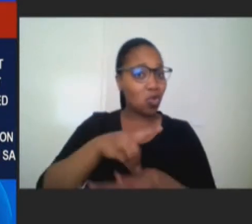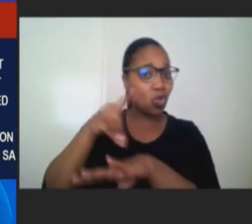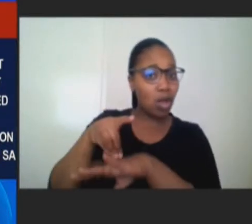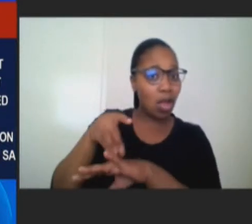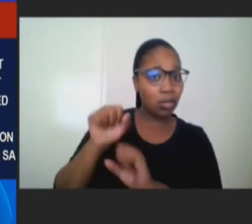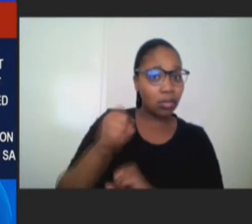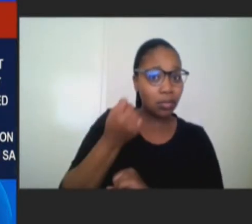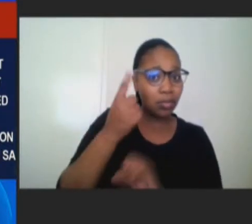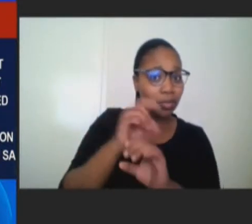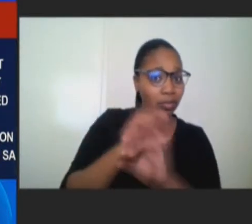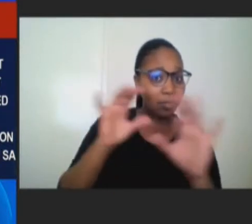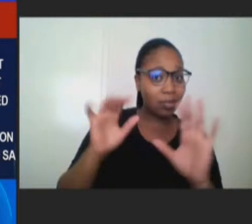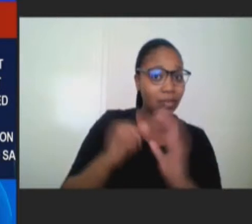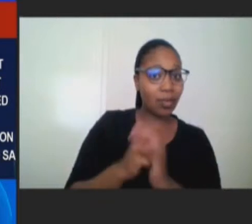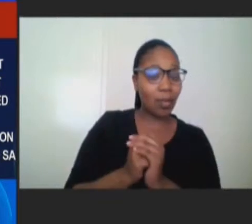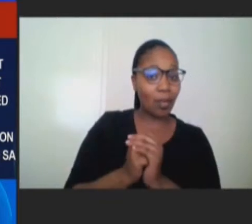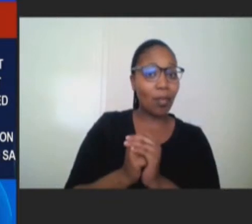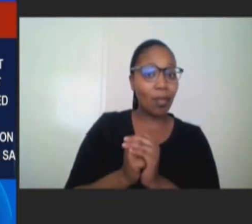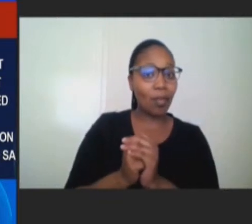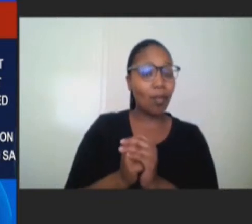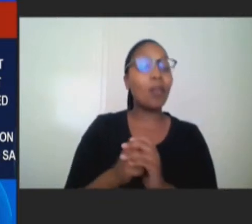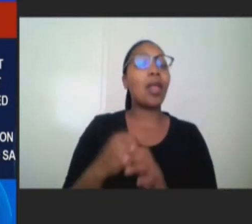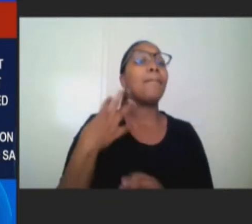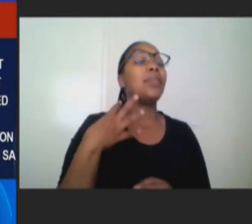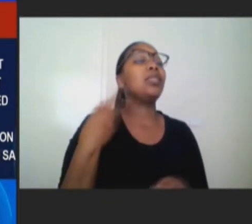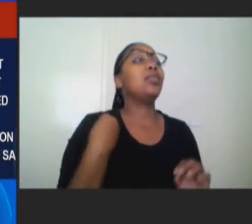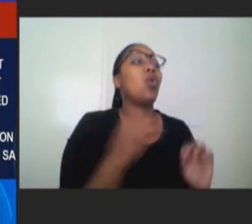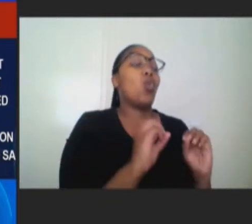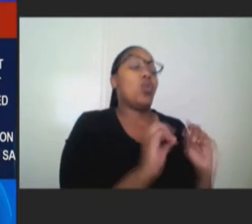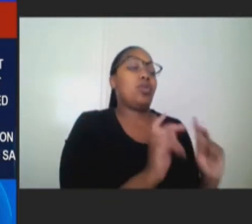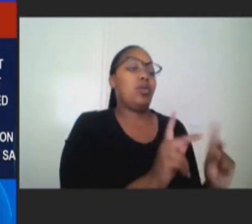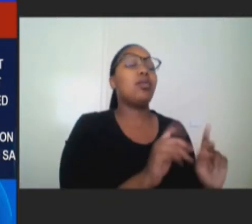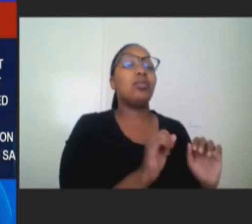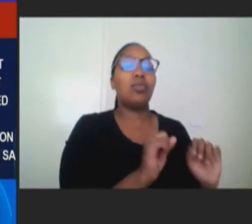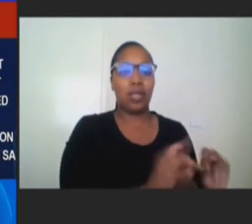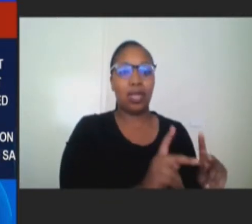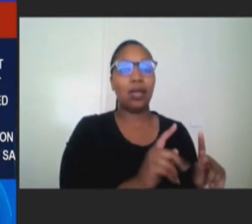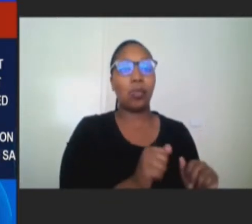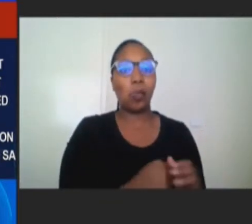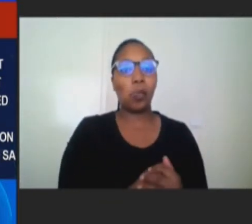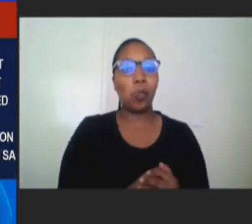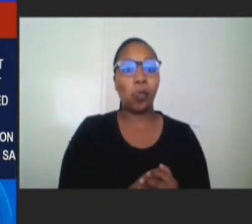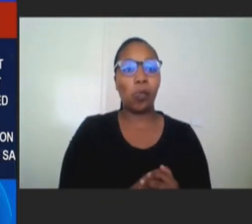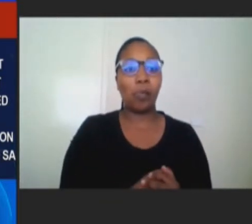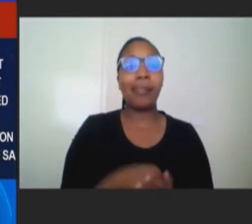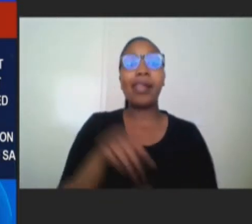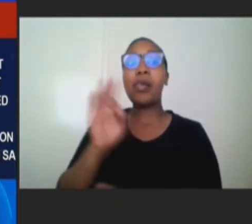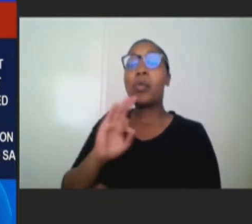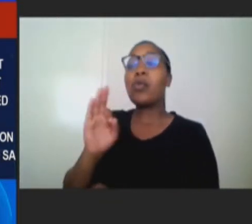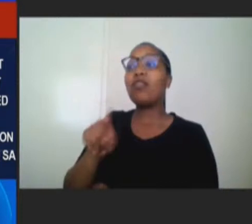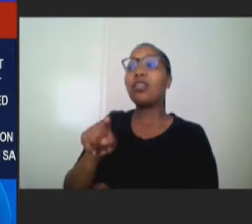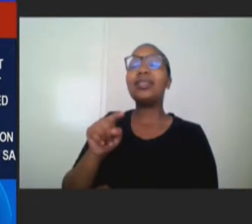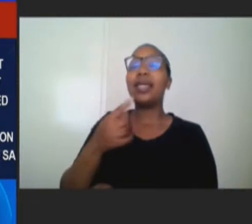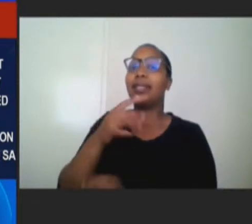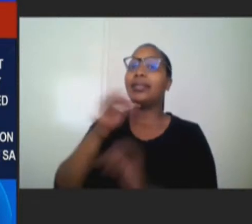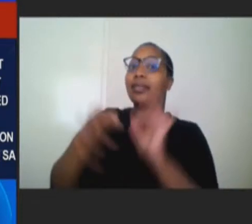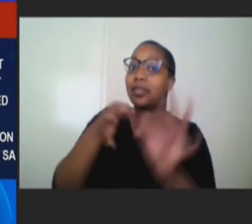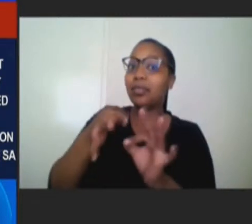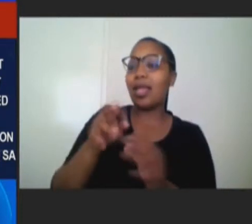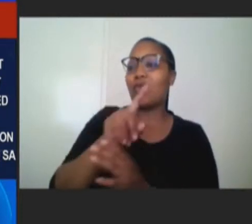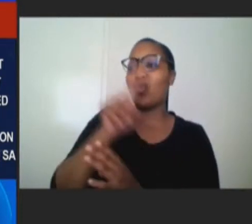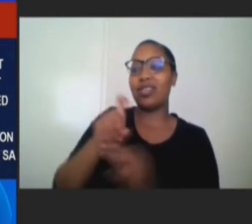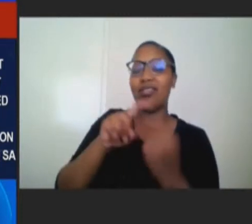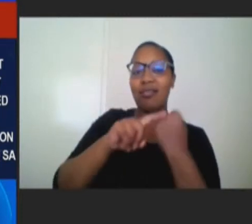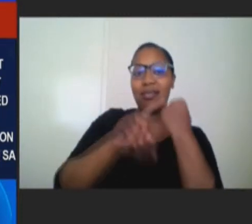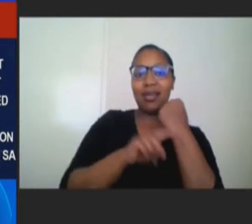Okay, I'm trying to just think. Okay, I hope she just wants to know, in fact, in summary, she wants to